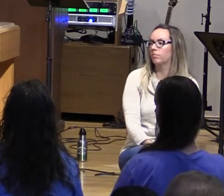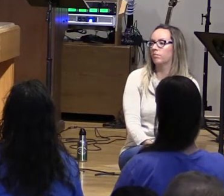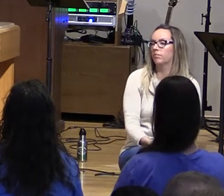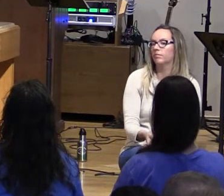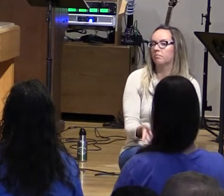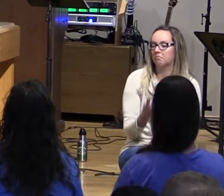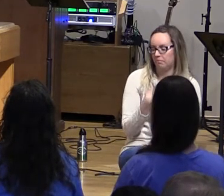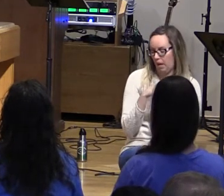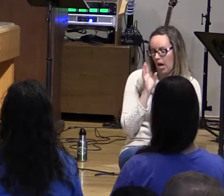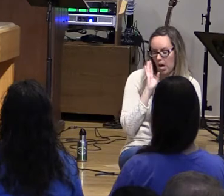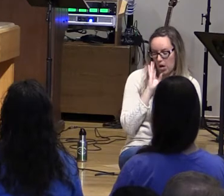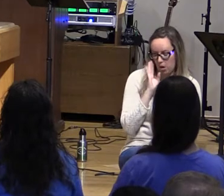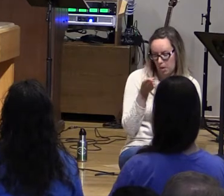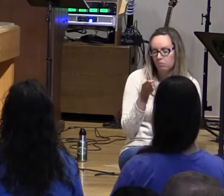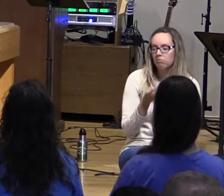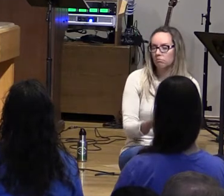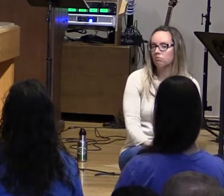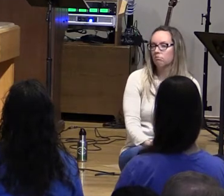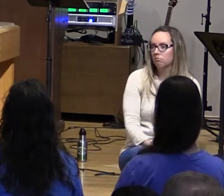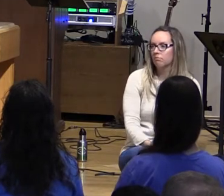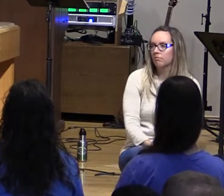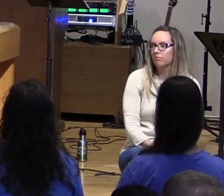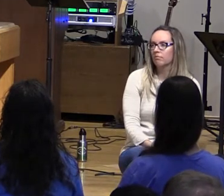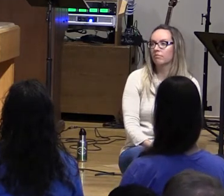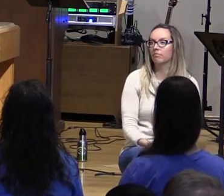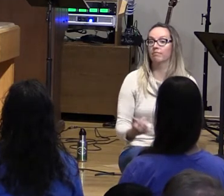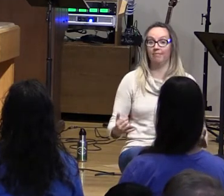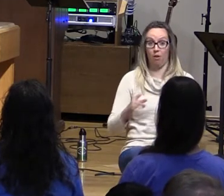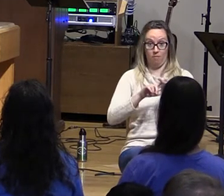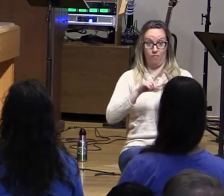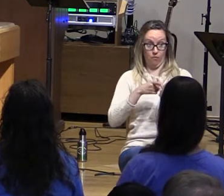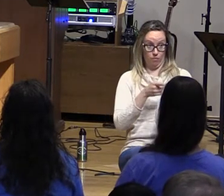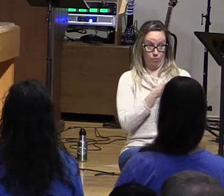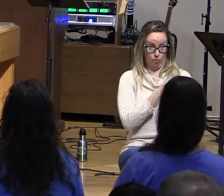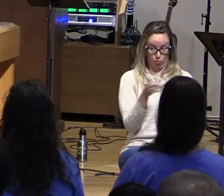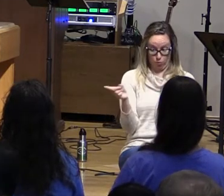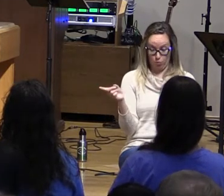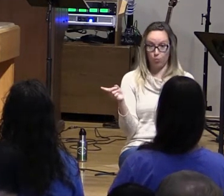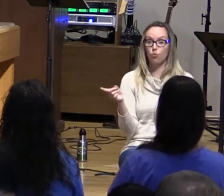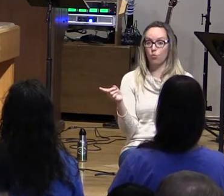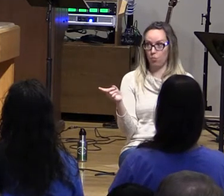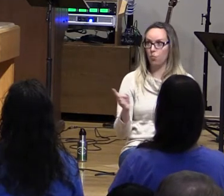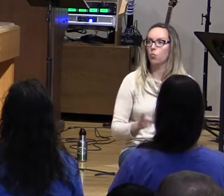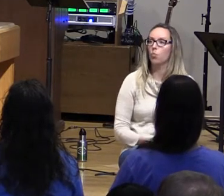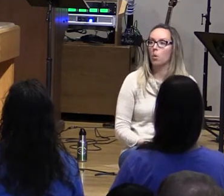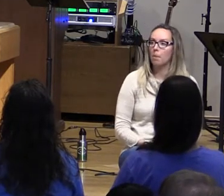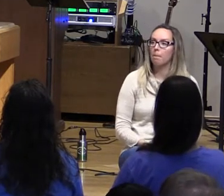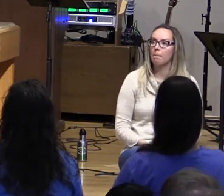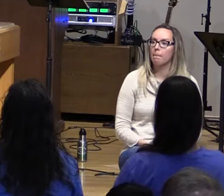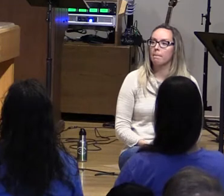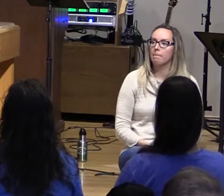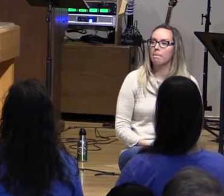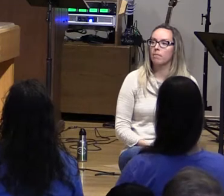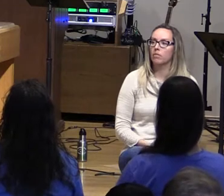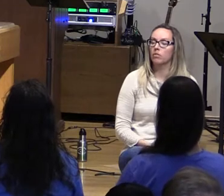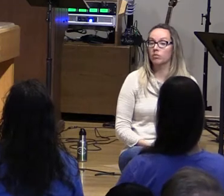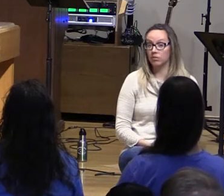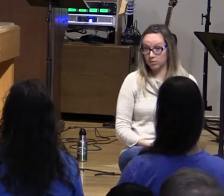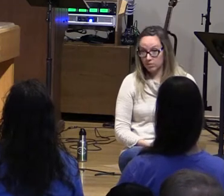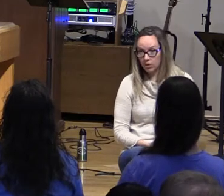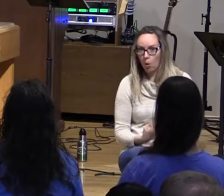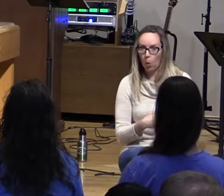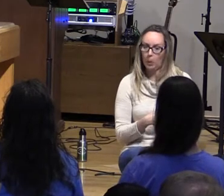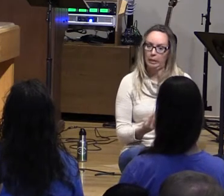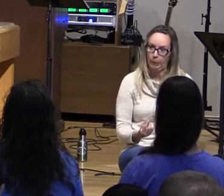and witness? Yes, I do. And friends, do you as Christ's body, the church, reaffirm your rejection of sin, your commitment to Christ?